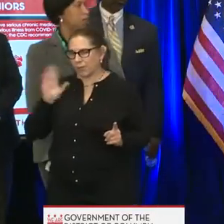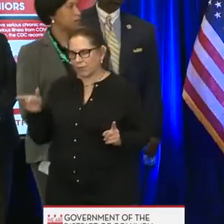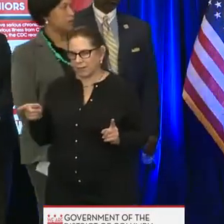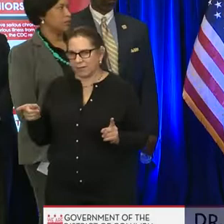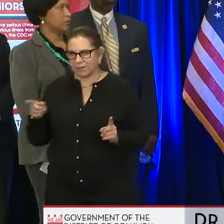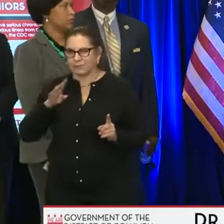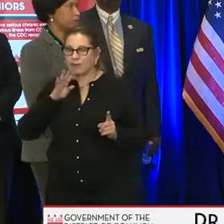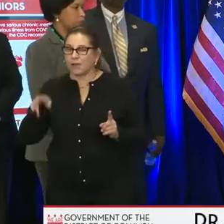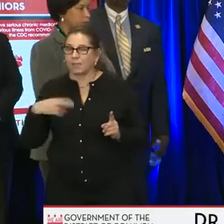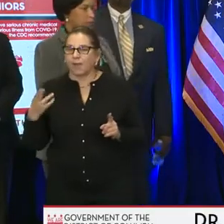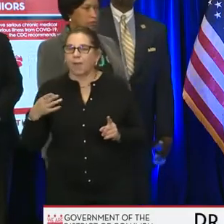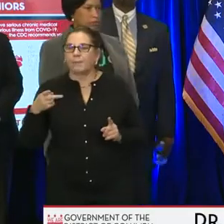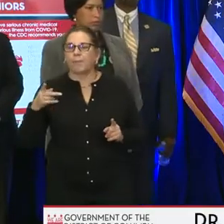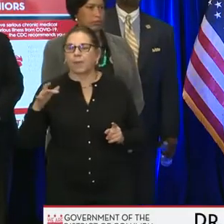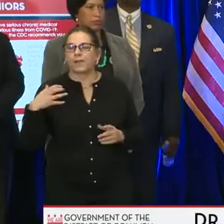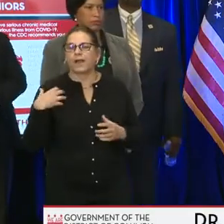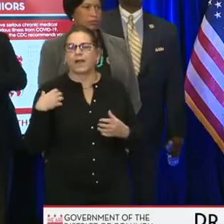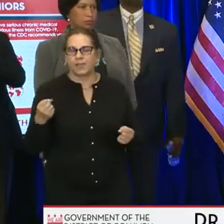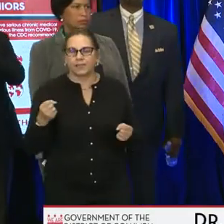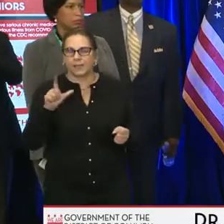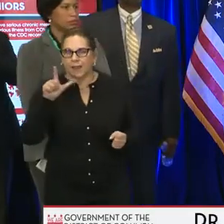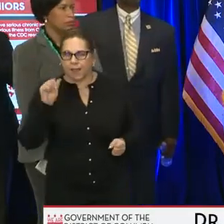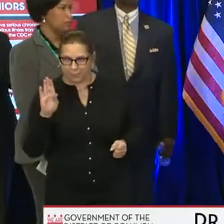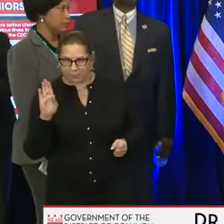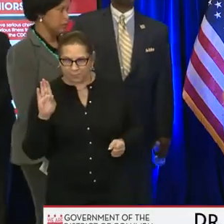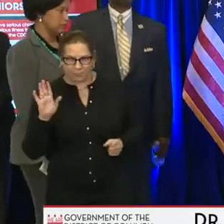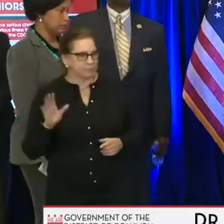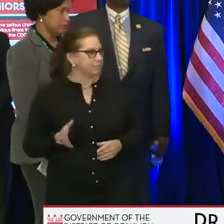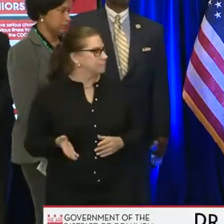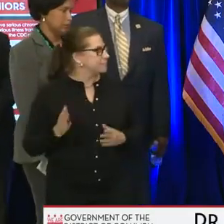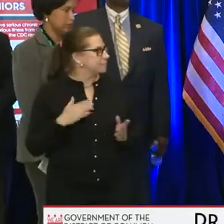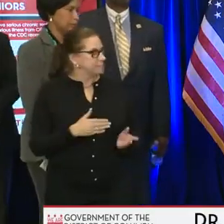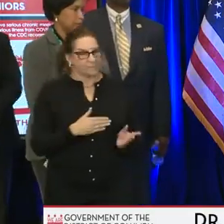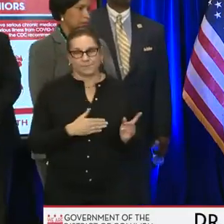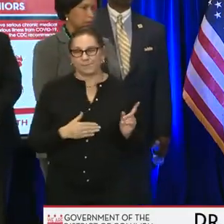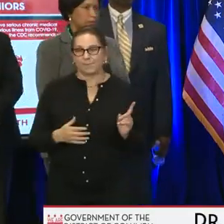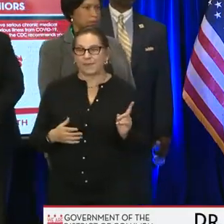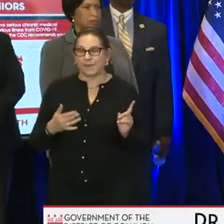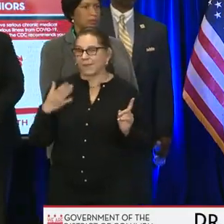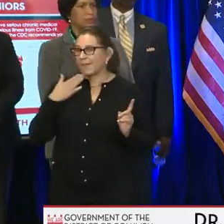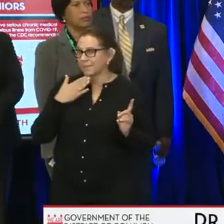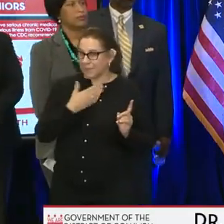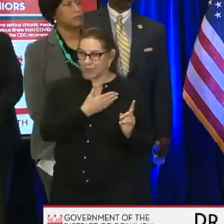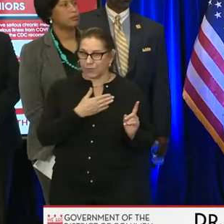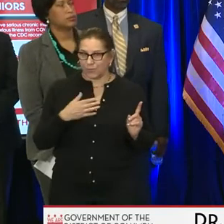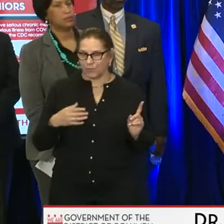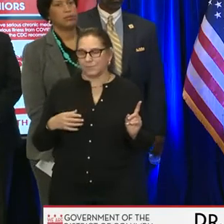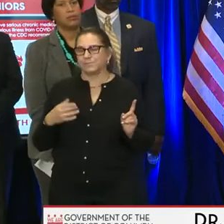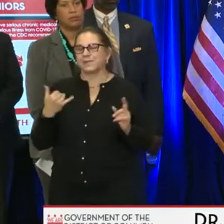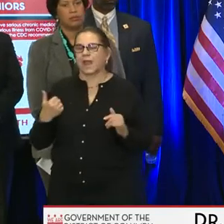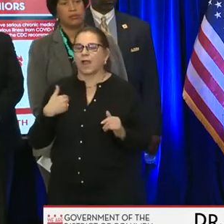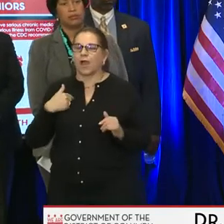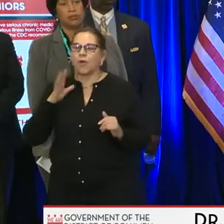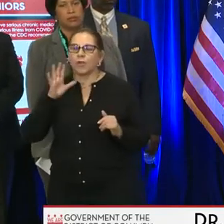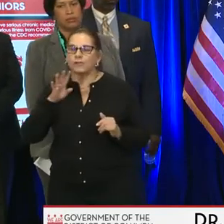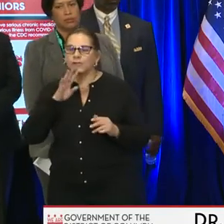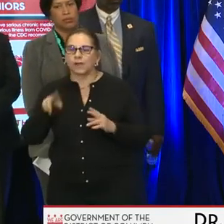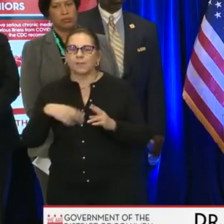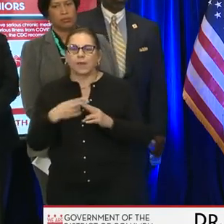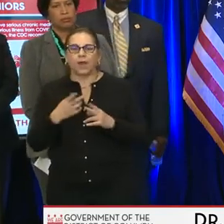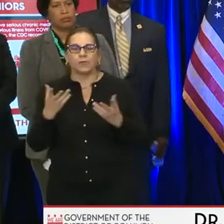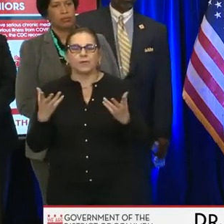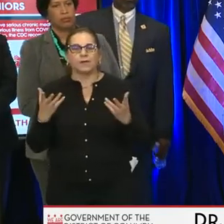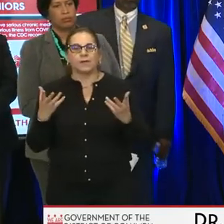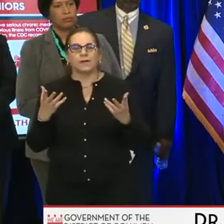Thank you, Madam Mayor. Today we have gone through the process of establishing emergency rules to proceed through the